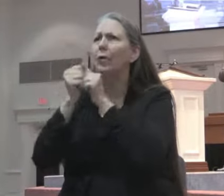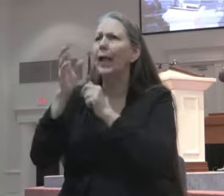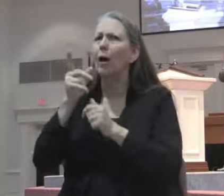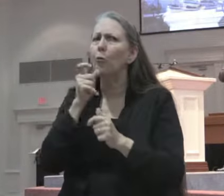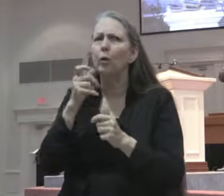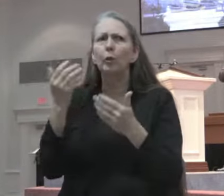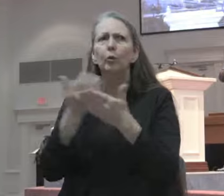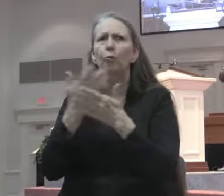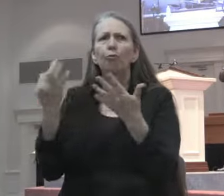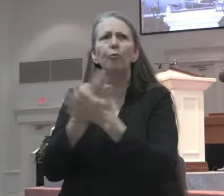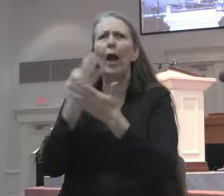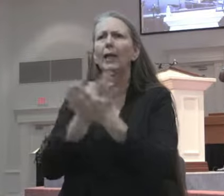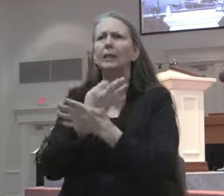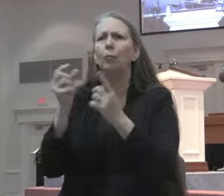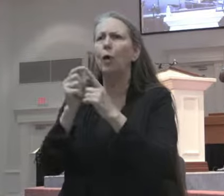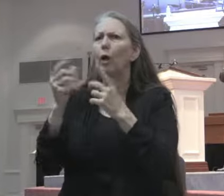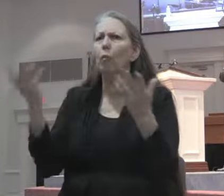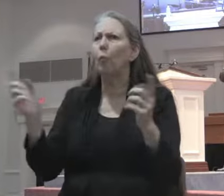Hallelujah.